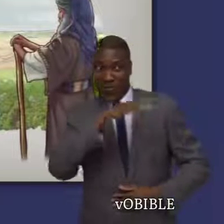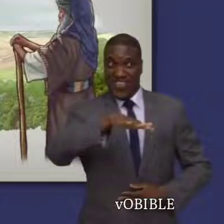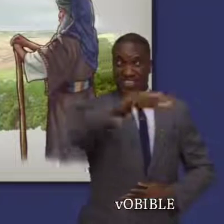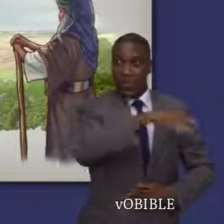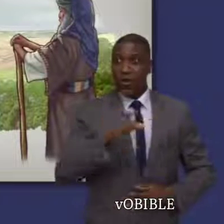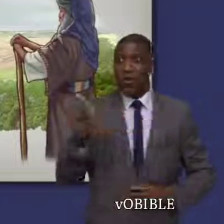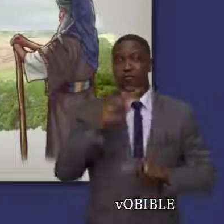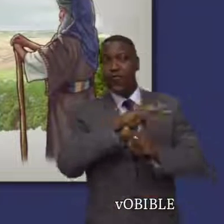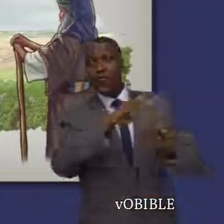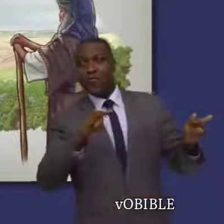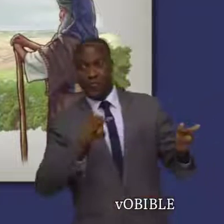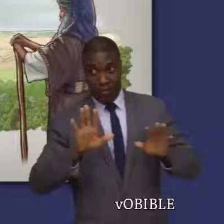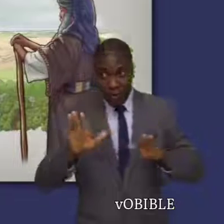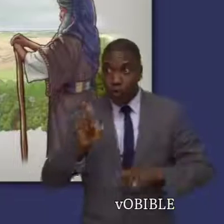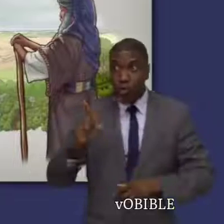will not cross over there."